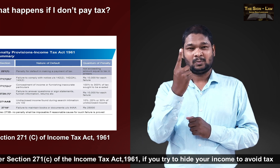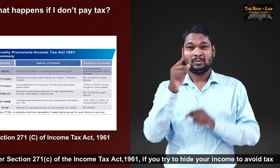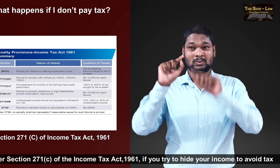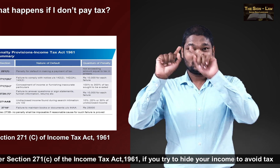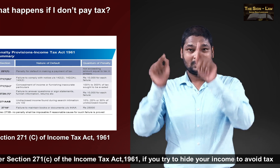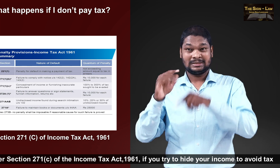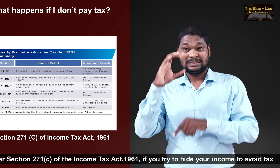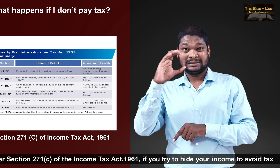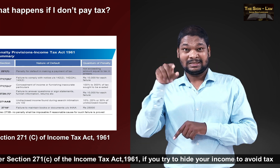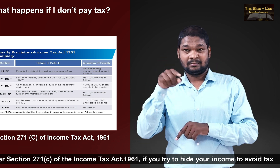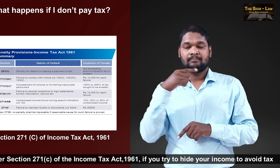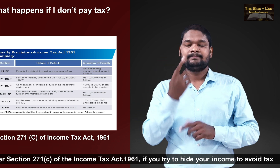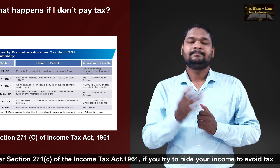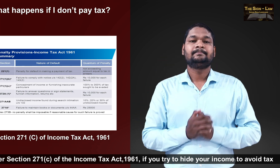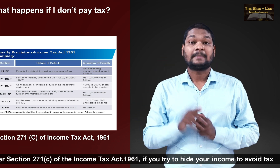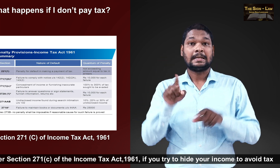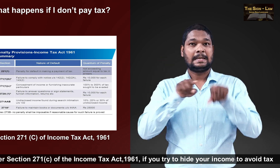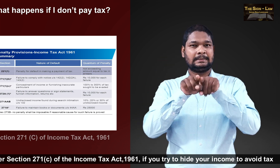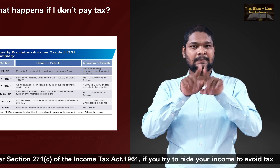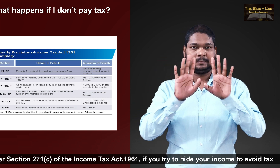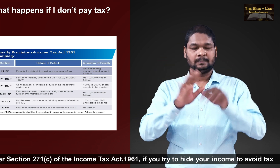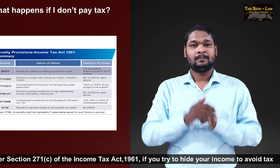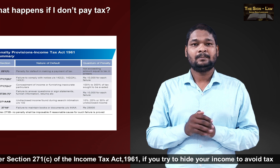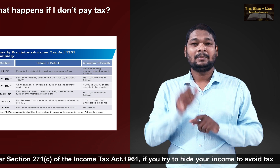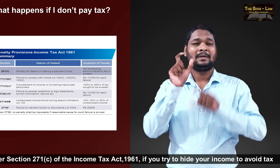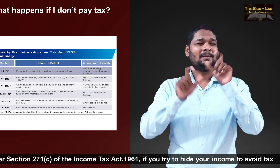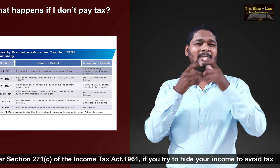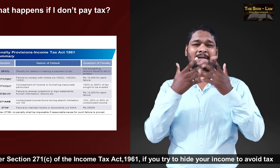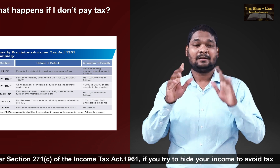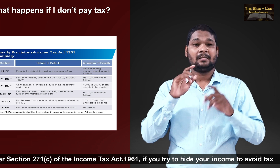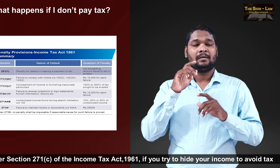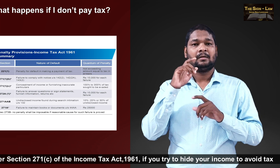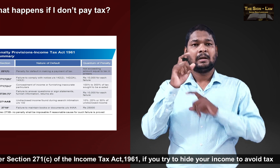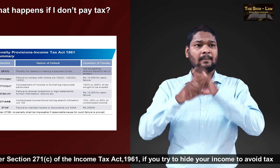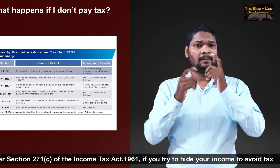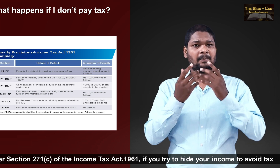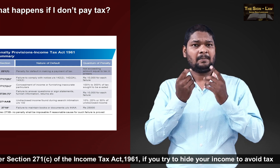Tax Act, 1961, if you try to hide your income to avoid tax,